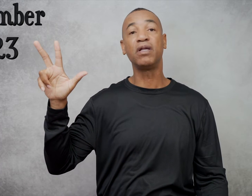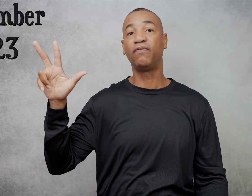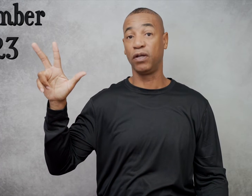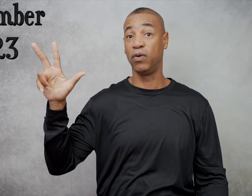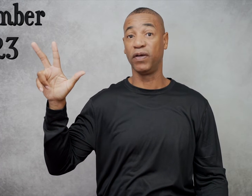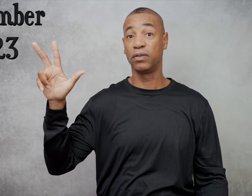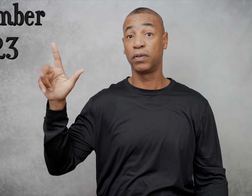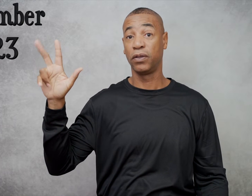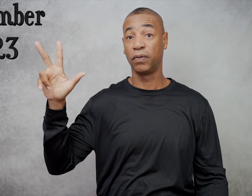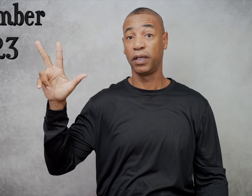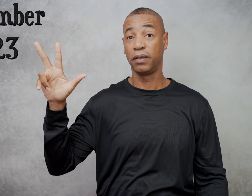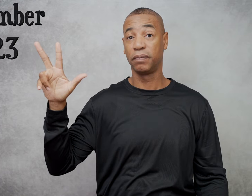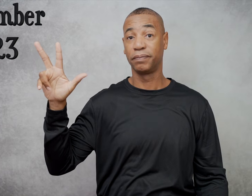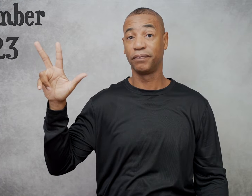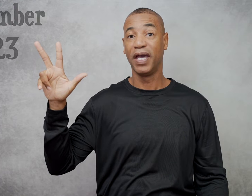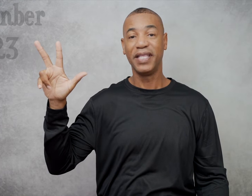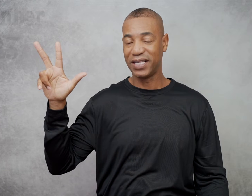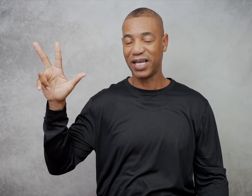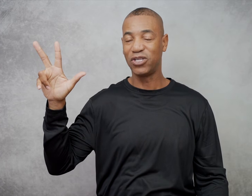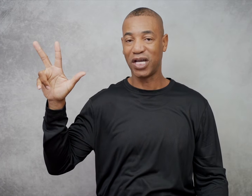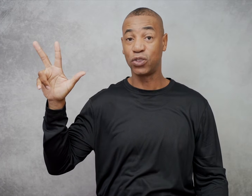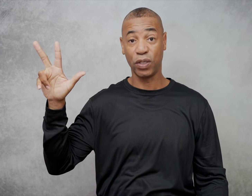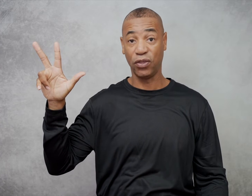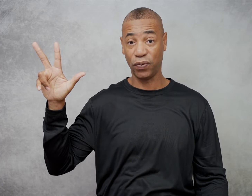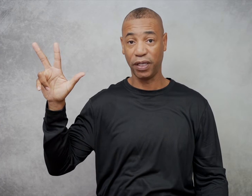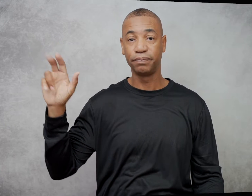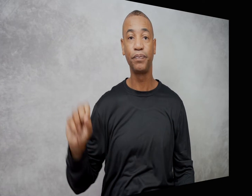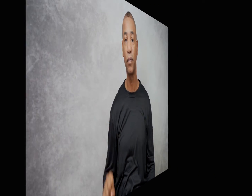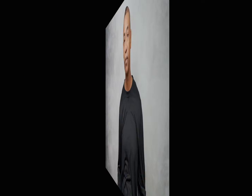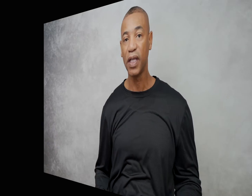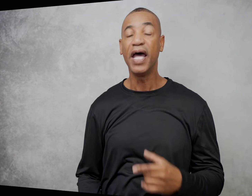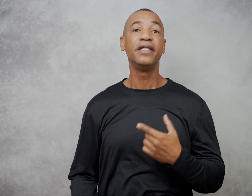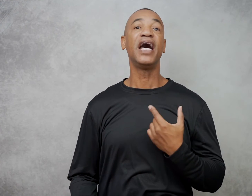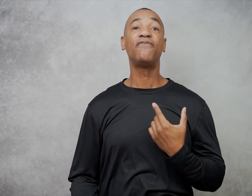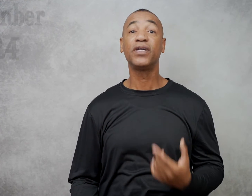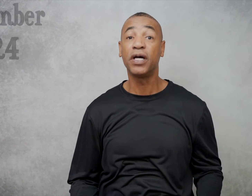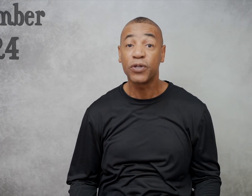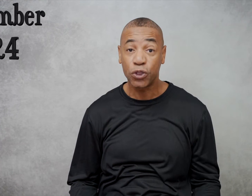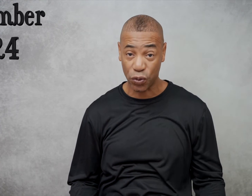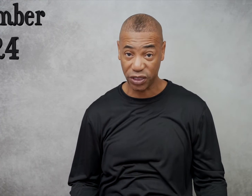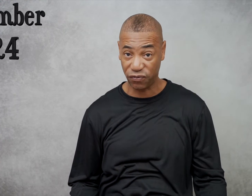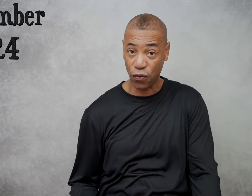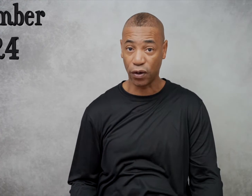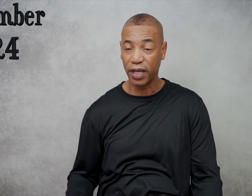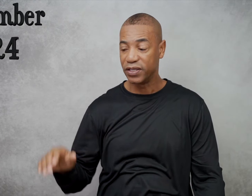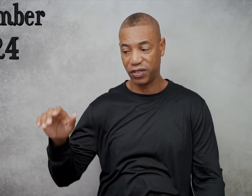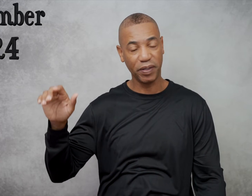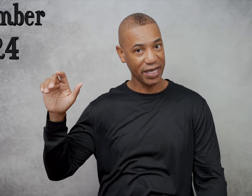finger moving. That is how you sign 23. Now for the numbers 24, simply